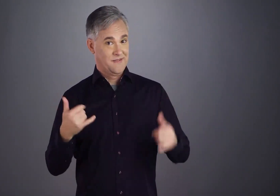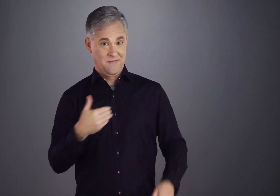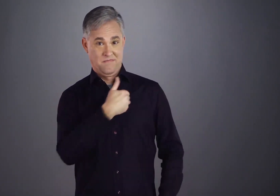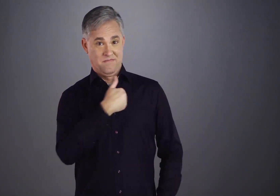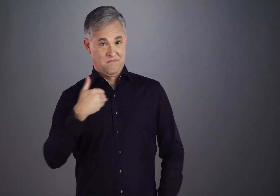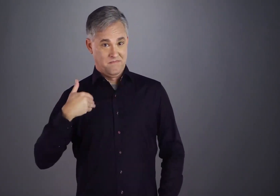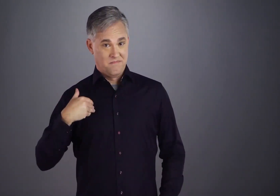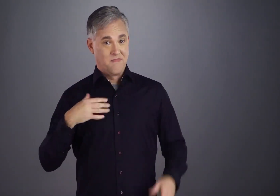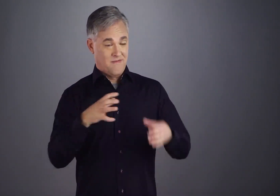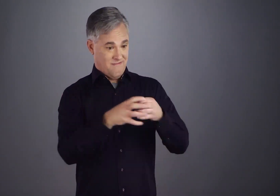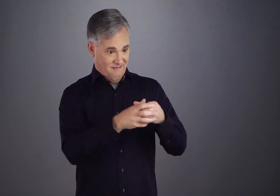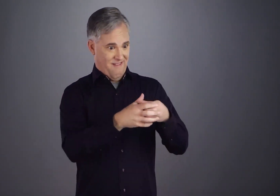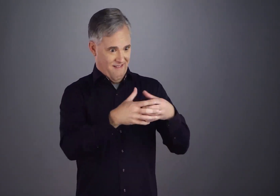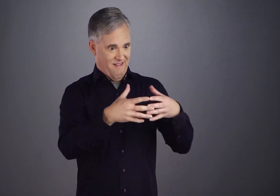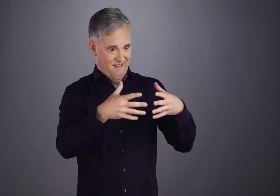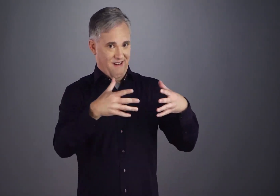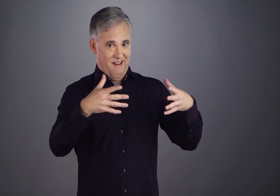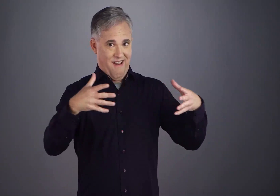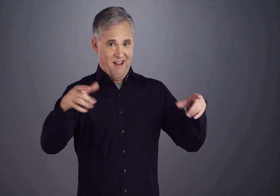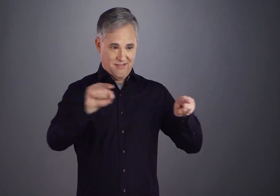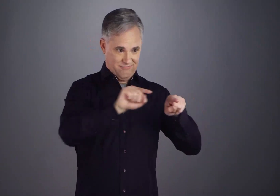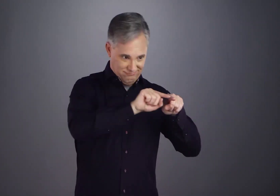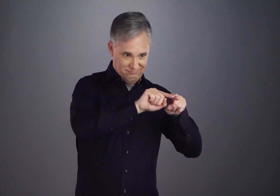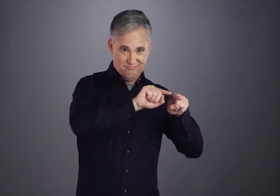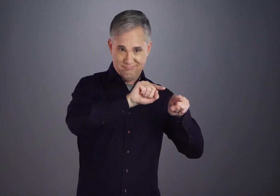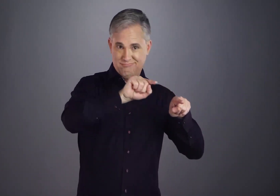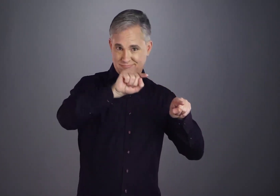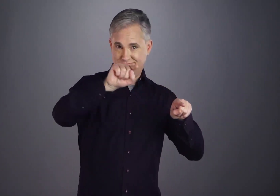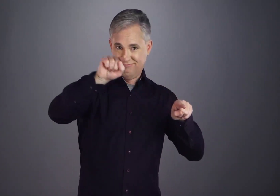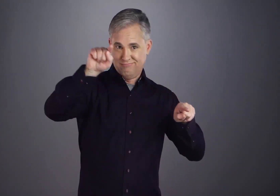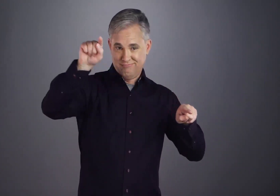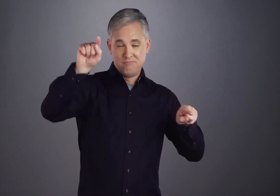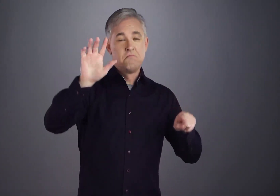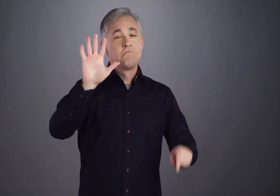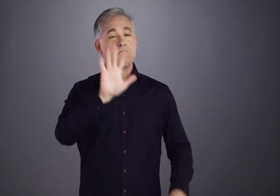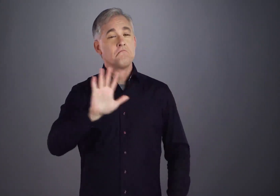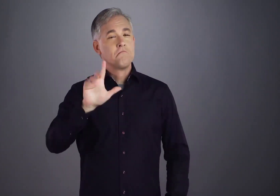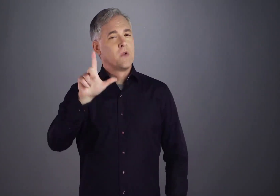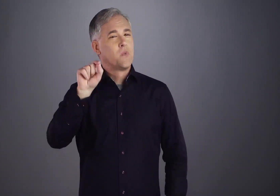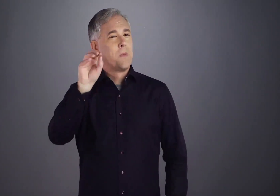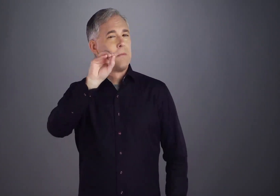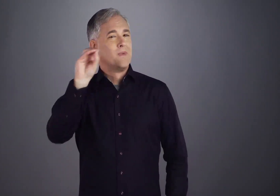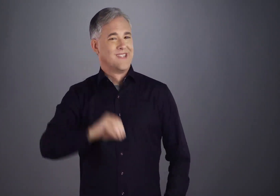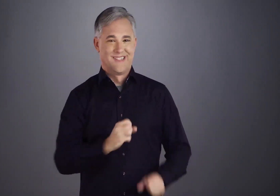At present, our membership is pyramiding at the rate of about 20% a year.